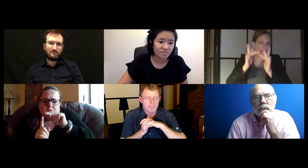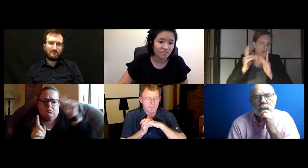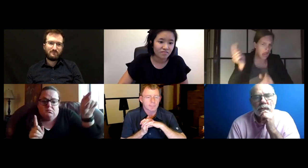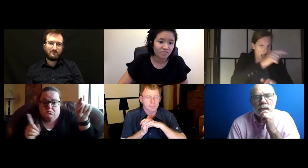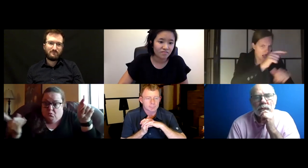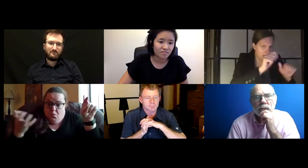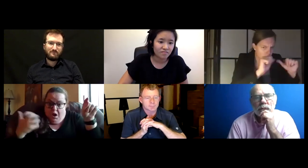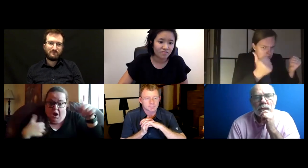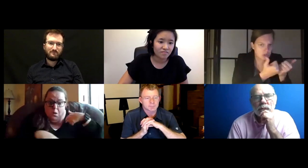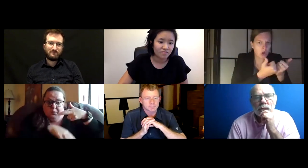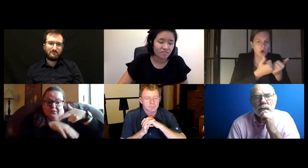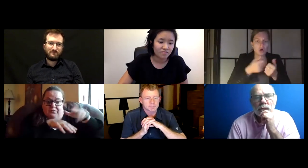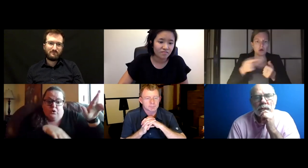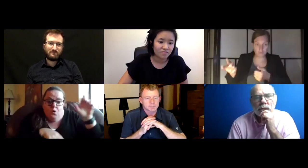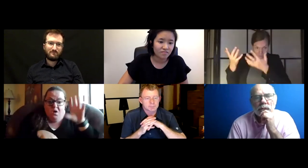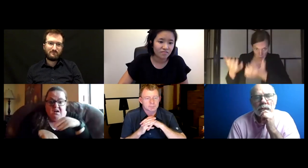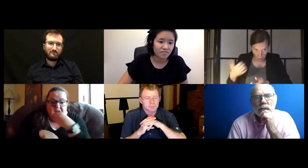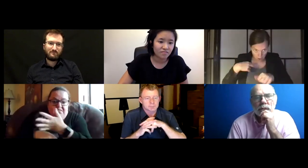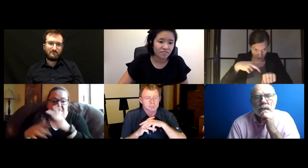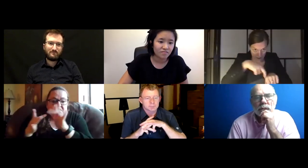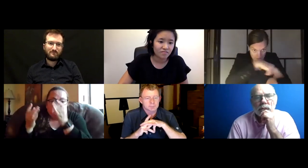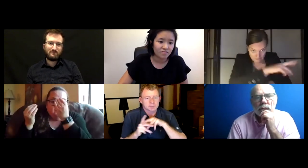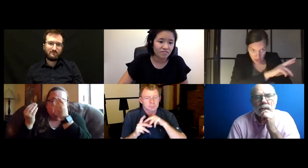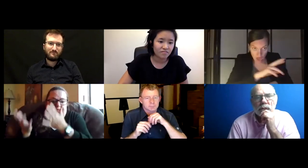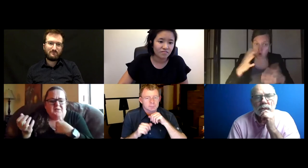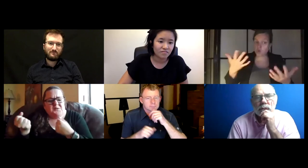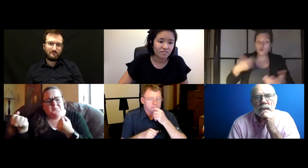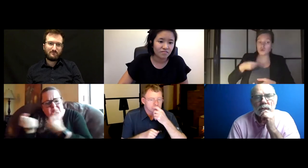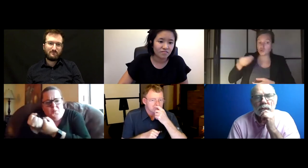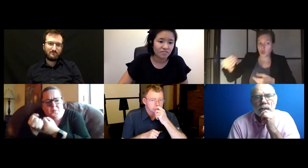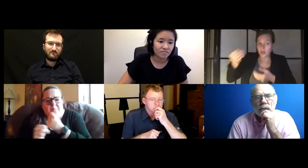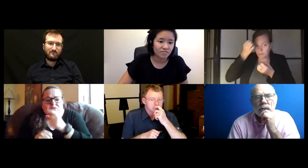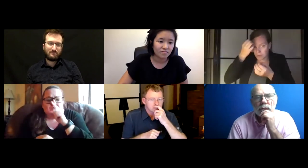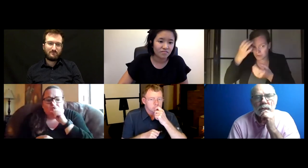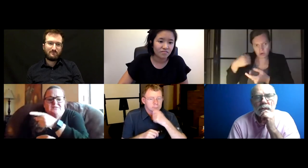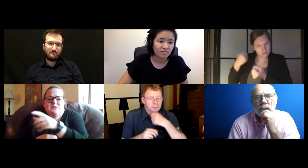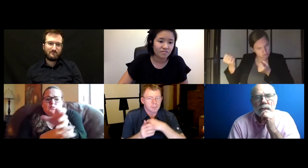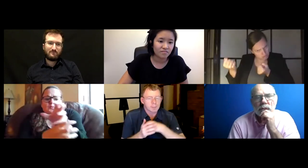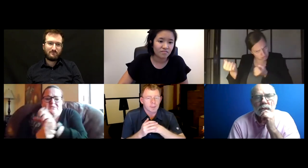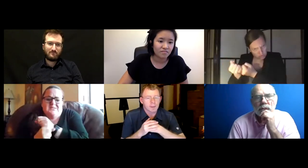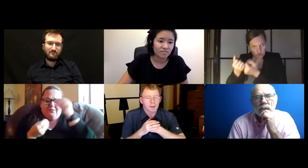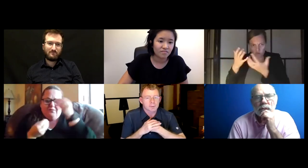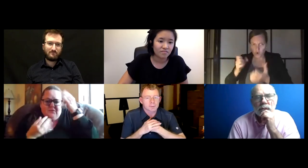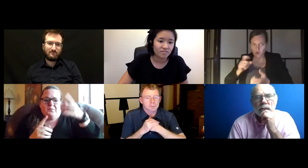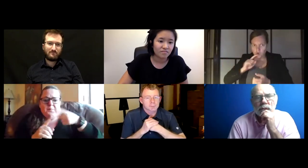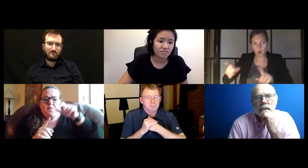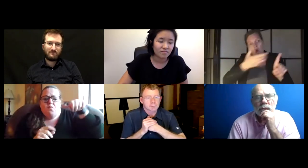And it would be nice if we knew of that agency that we can provide that referral